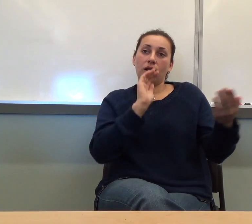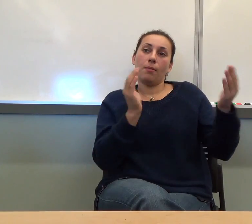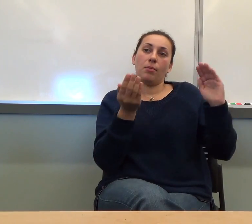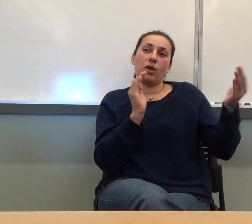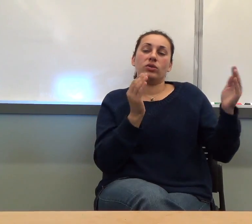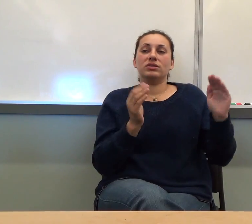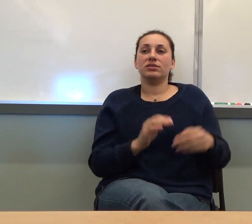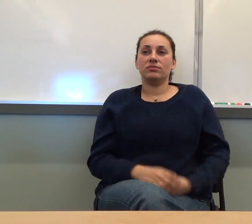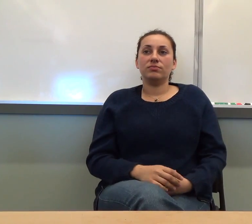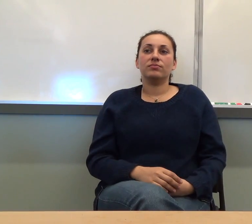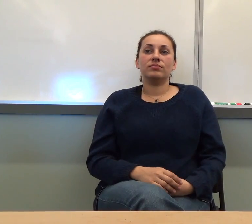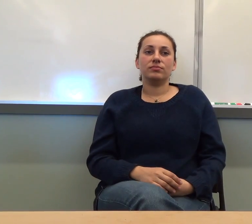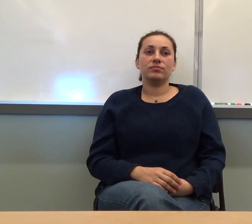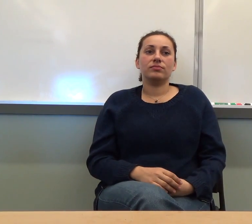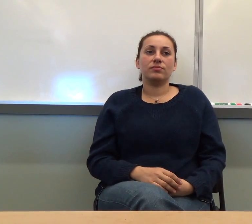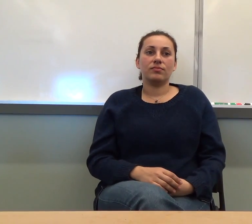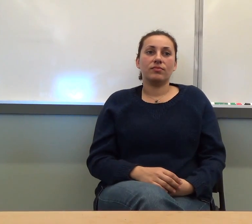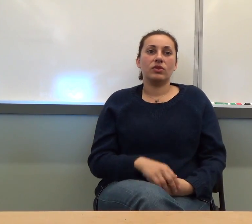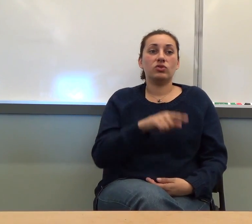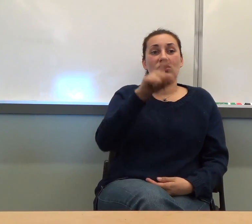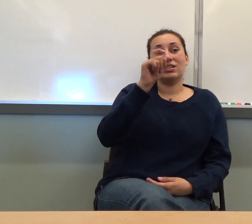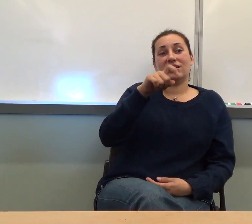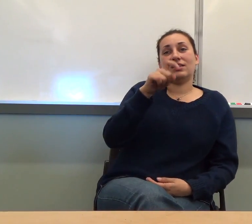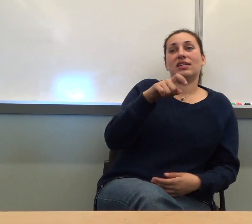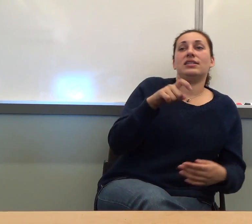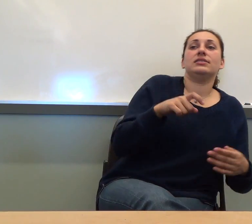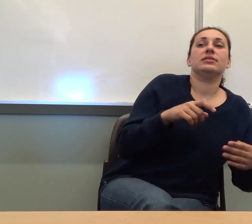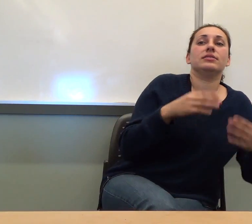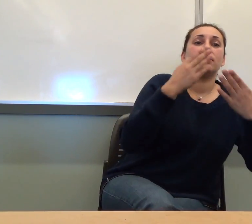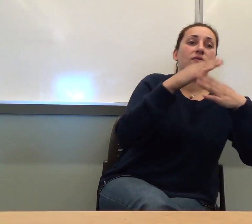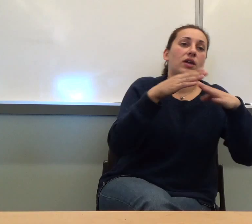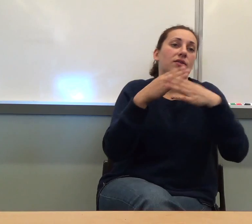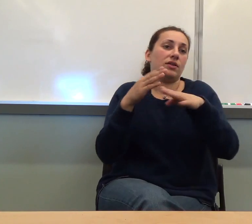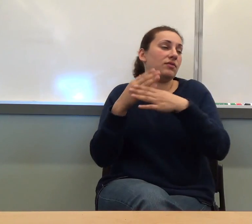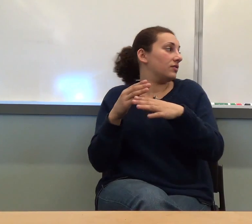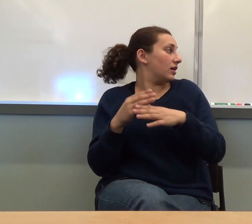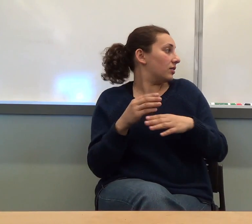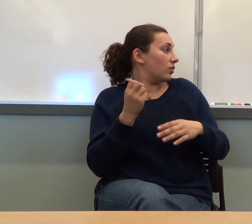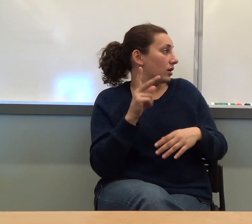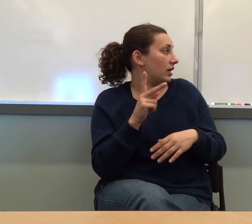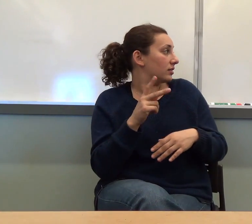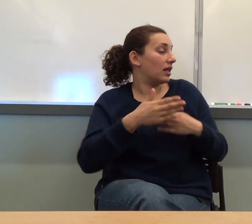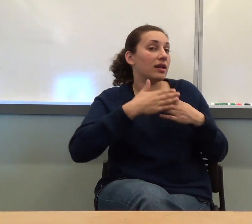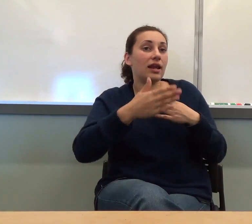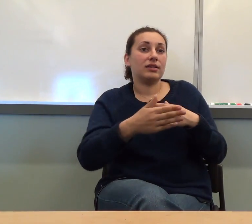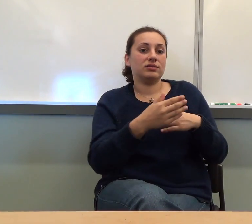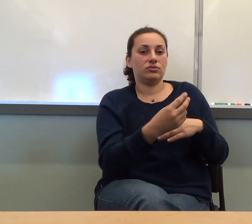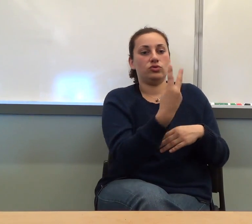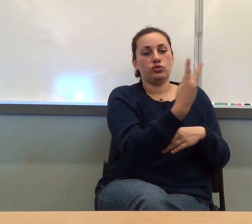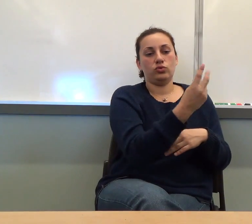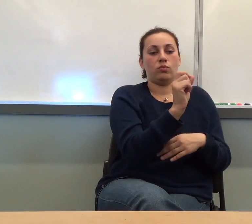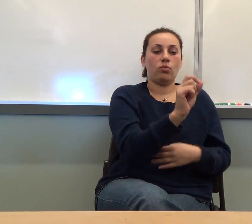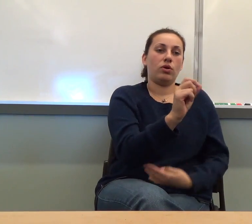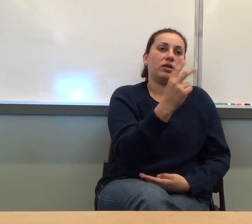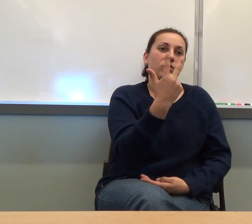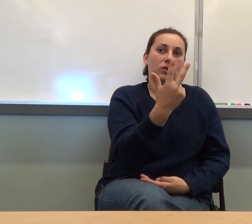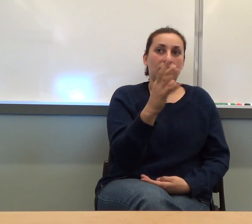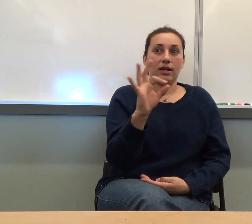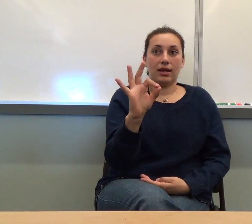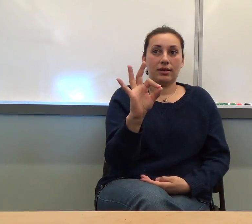take our division out to the thousandth just to see what's going on. All right, let's do this one. 2.39 divided